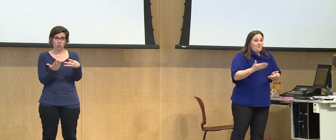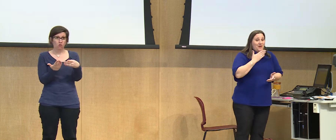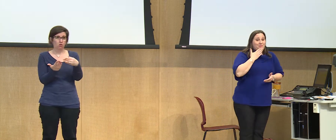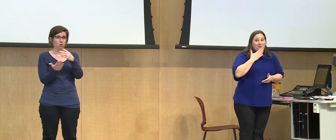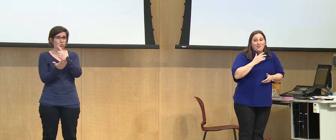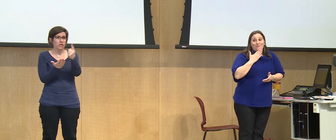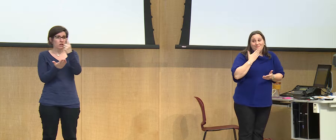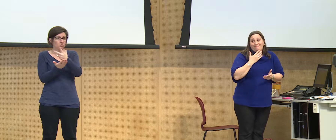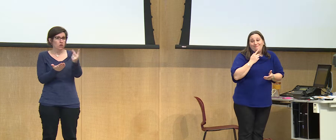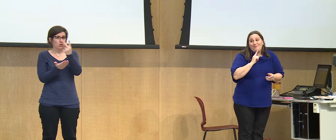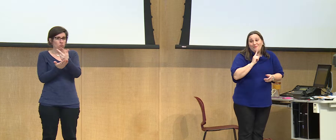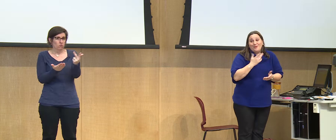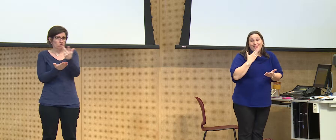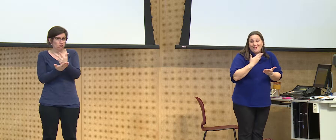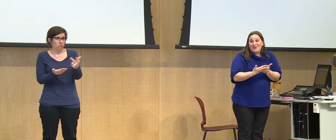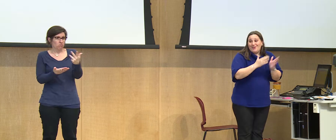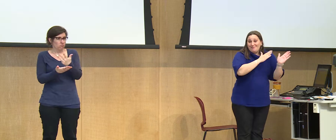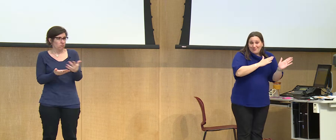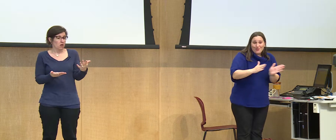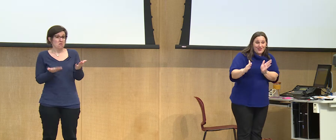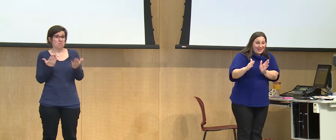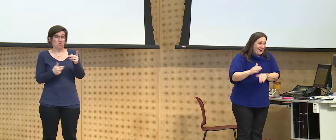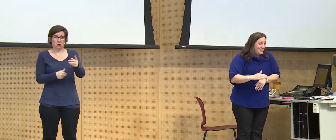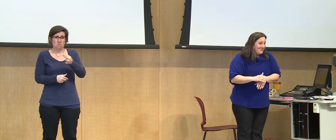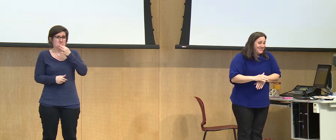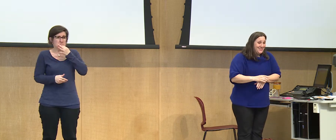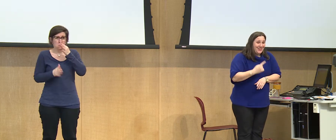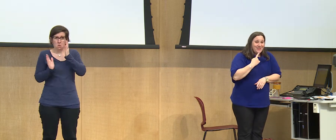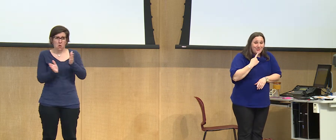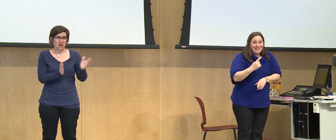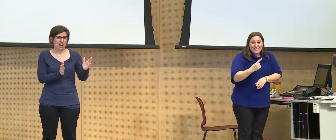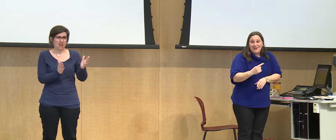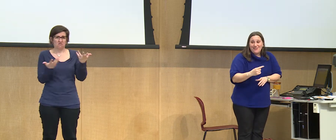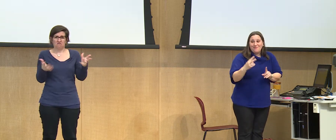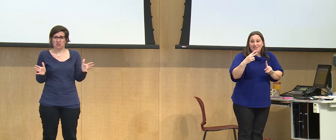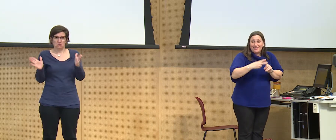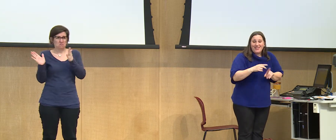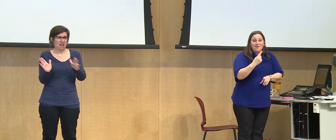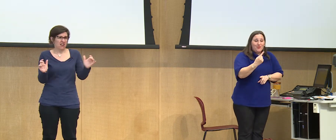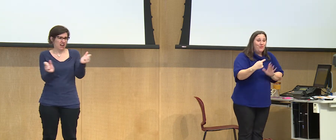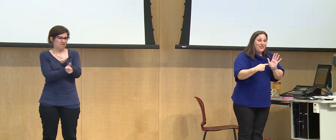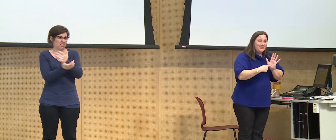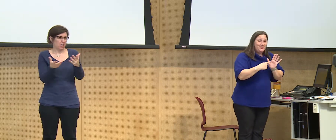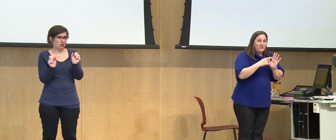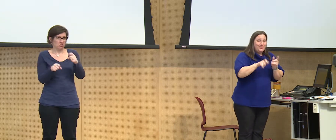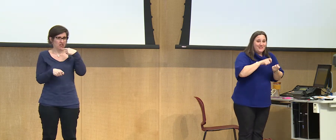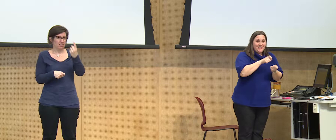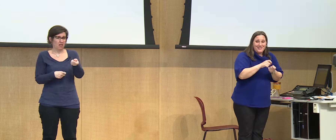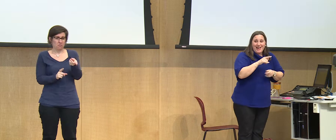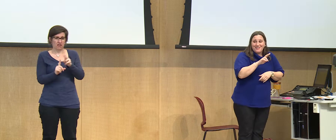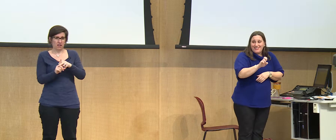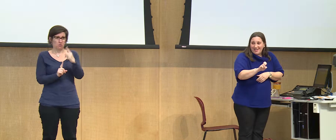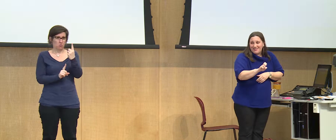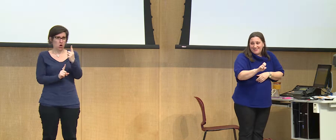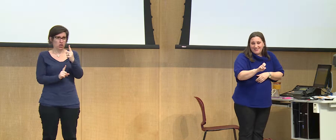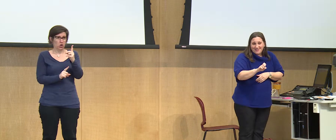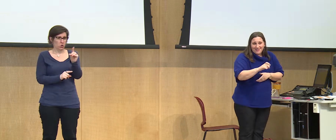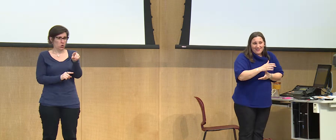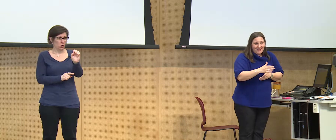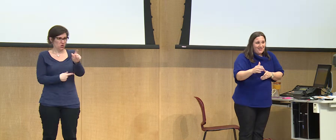Maybe you're really good and organized, and you can tell them that assignment 1 is due this exact date,